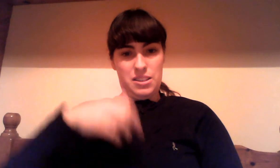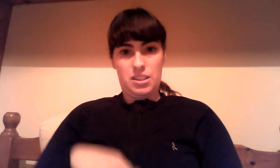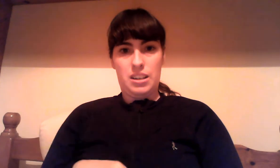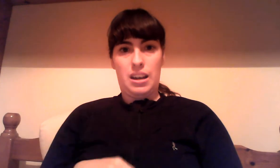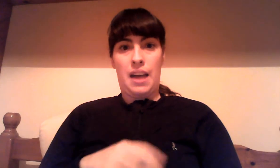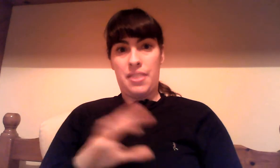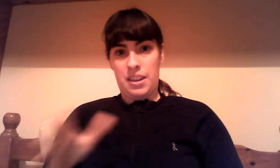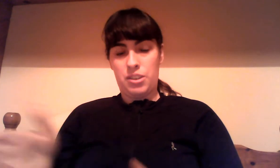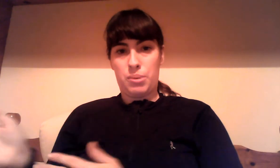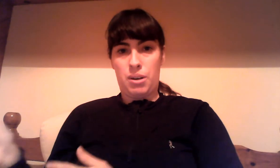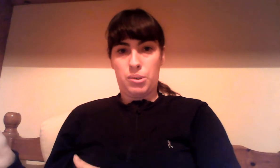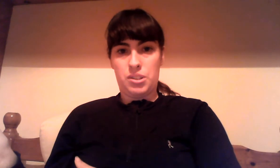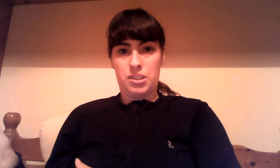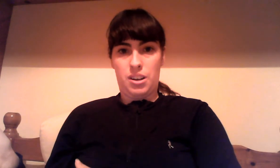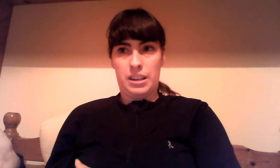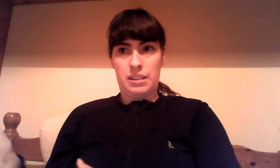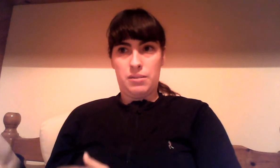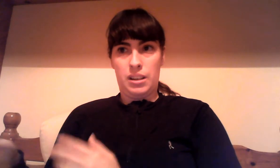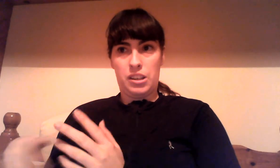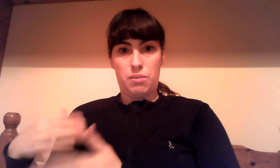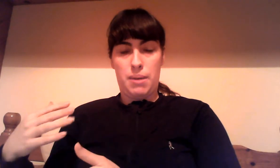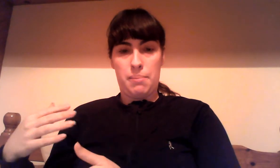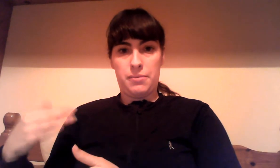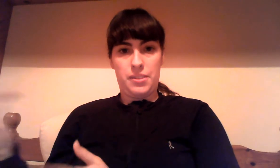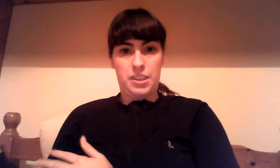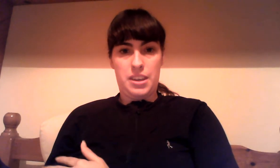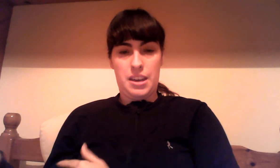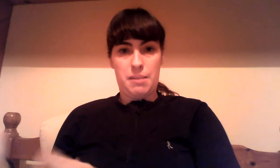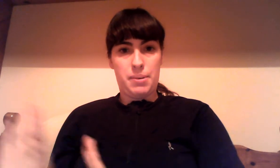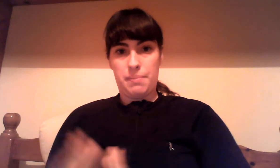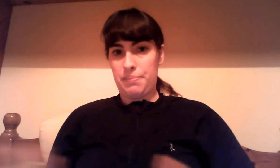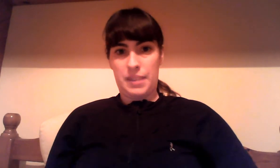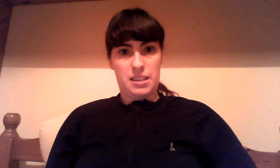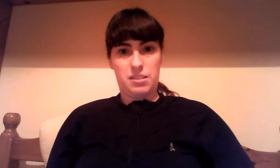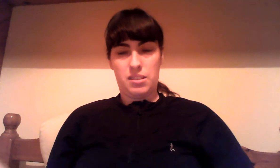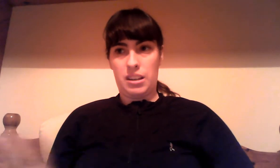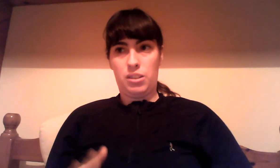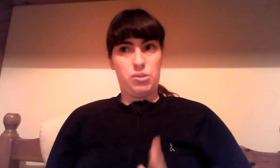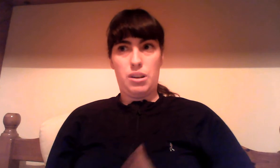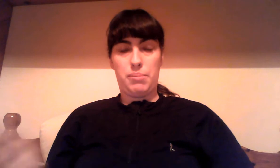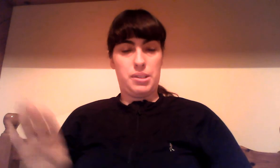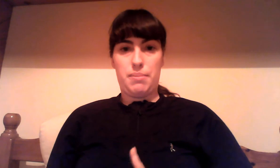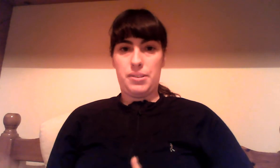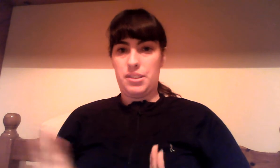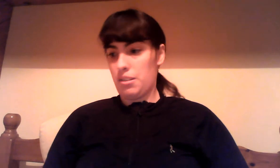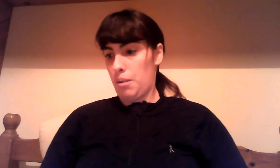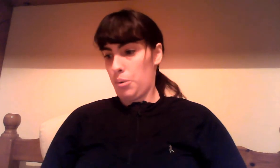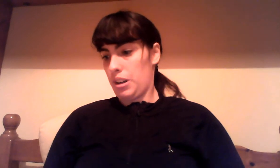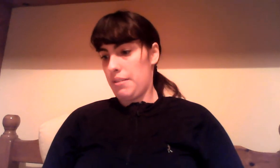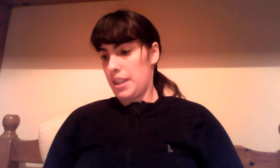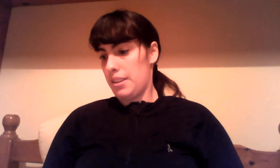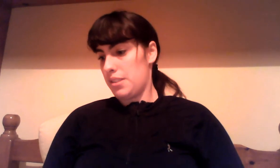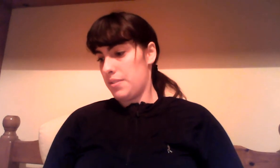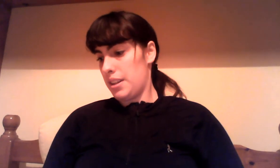date, and then you would go on to sign like your month and the year, but that includes numbers and months and I'm not going to cover that in this video.